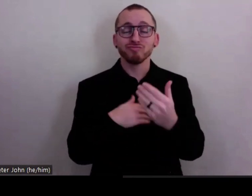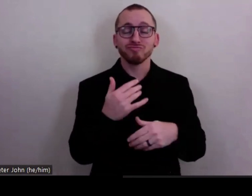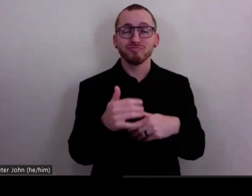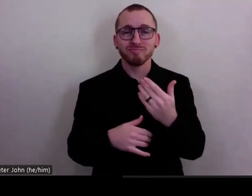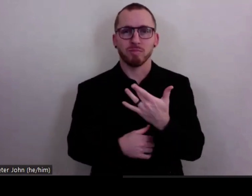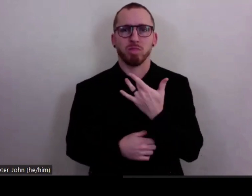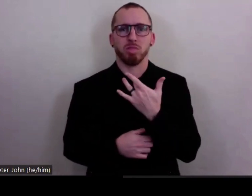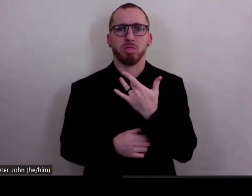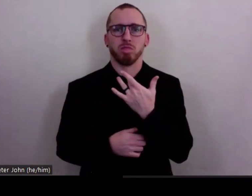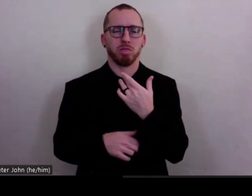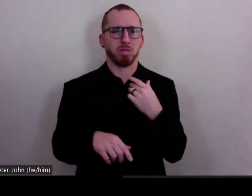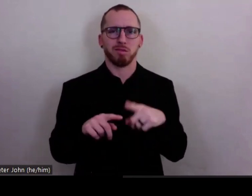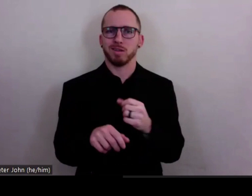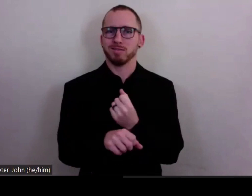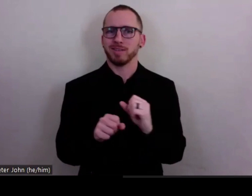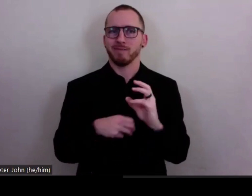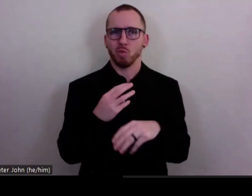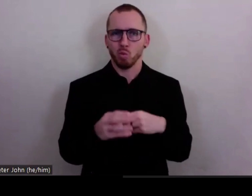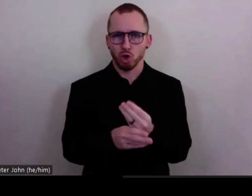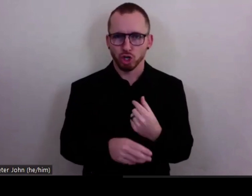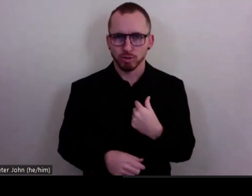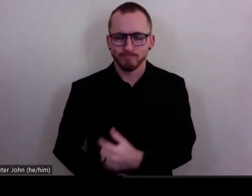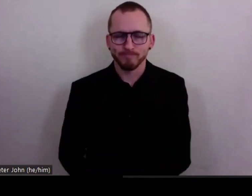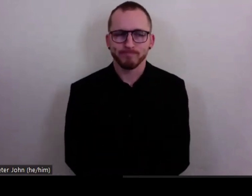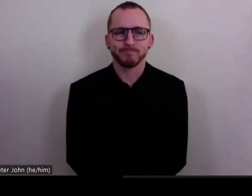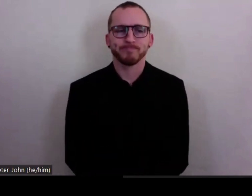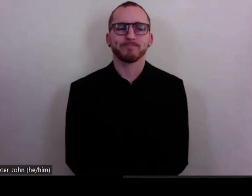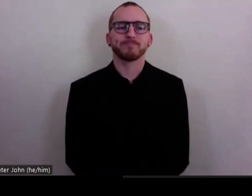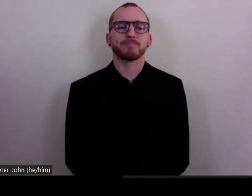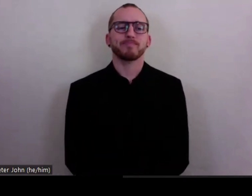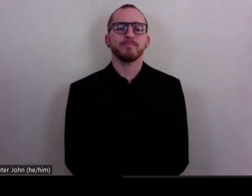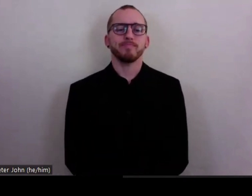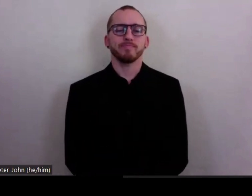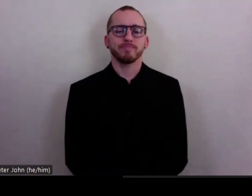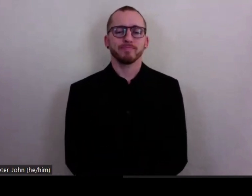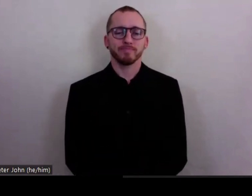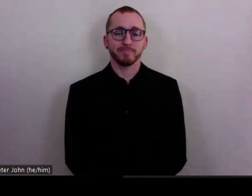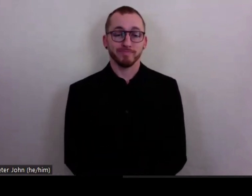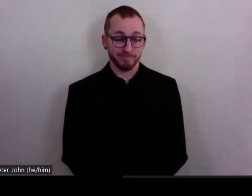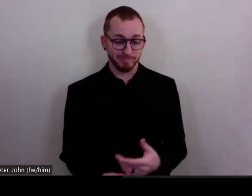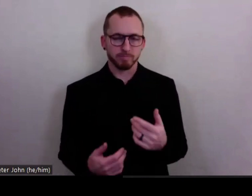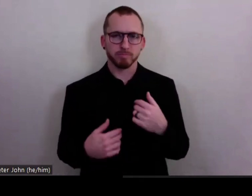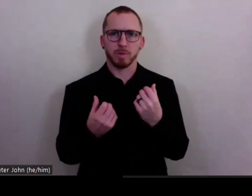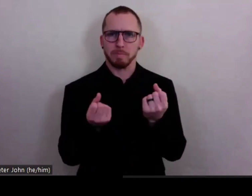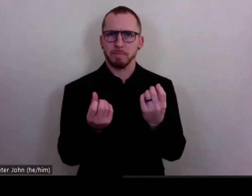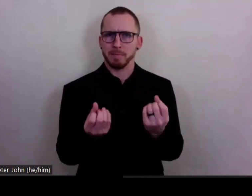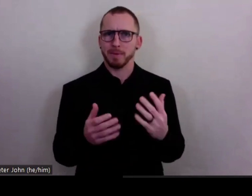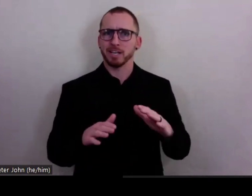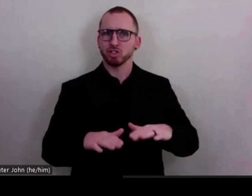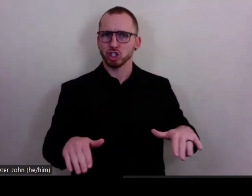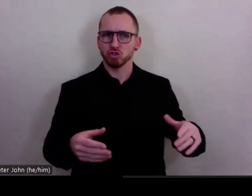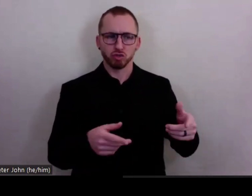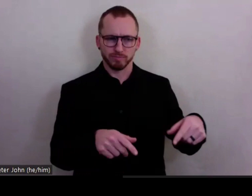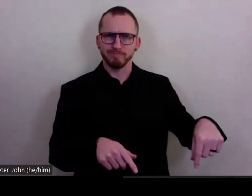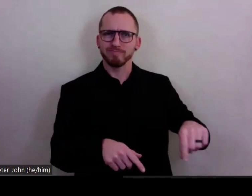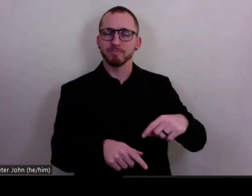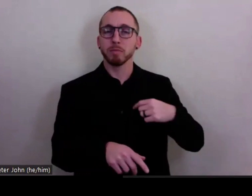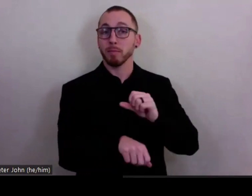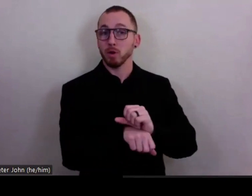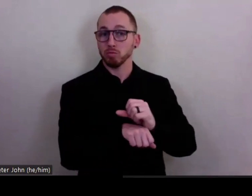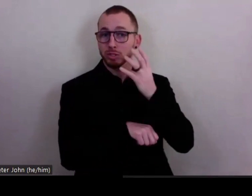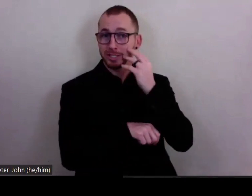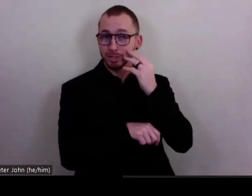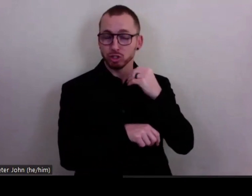And I was blessed to have several adolescents, young children, adolescents, tell me, I think it was like the week of, you're the